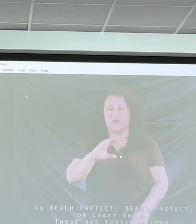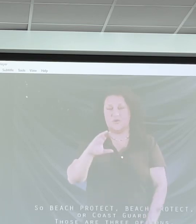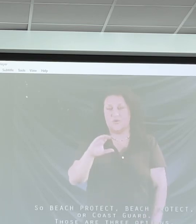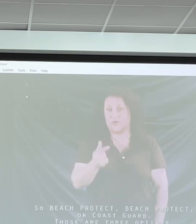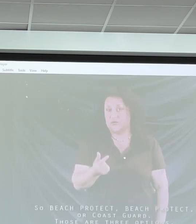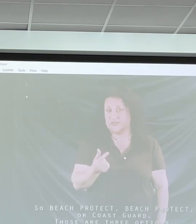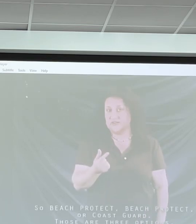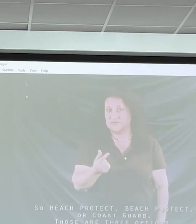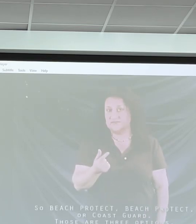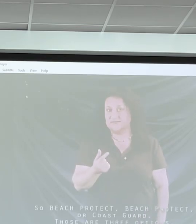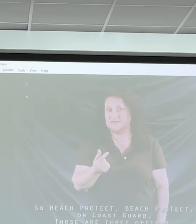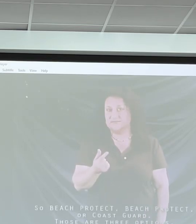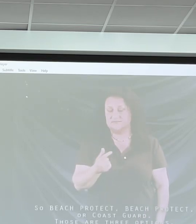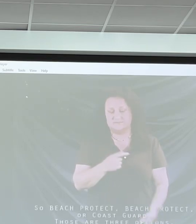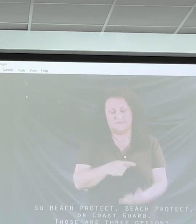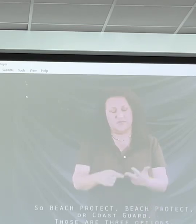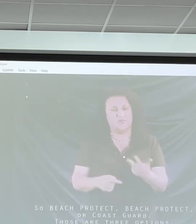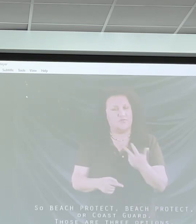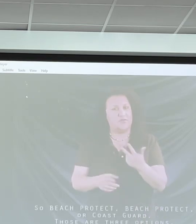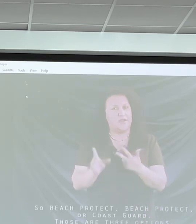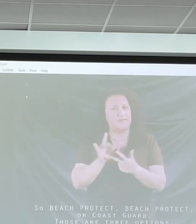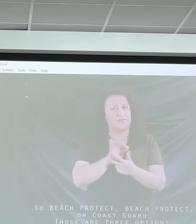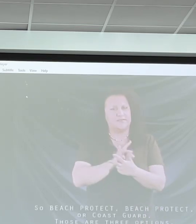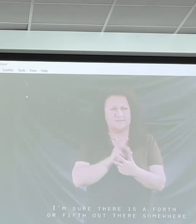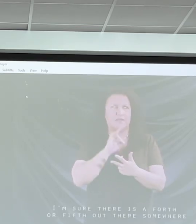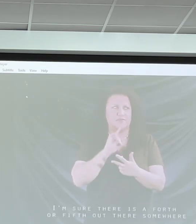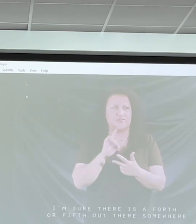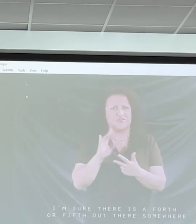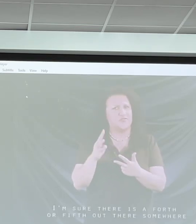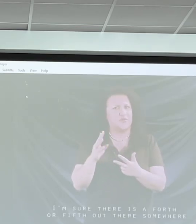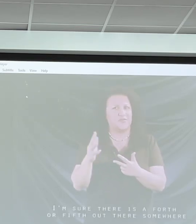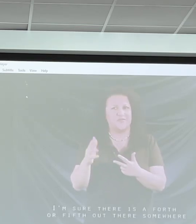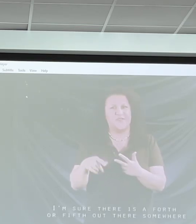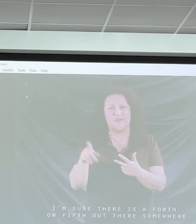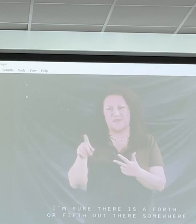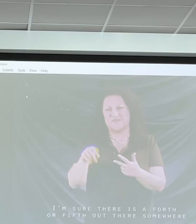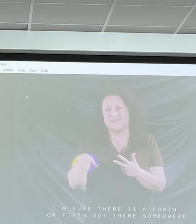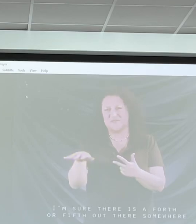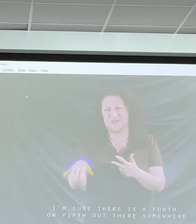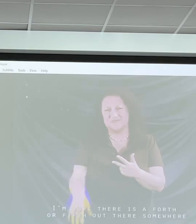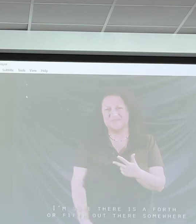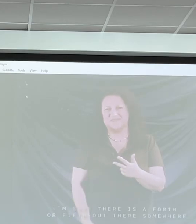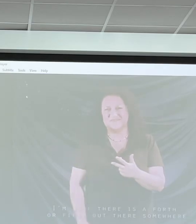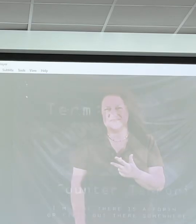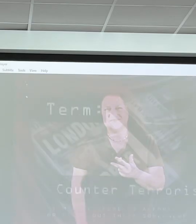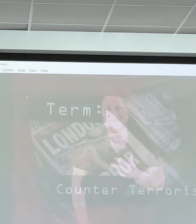or Coast Guard. Those are three options. I'm sure there's a fourth or fifth out there somewhere.